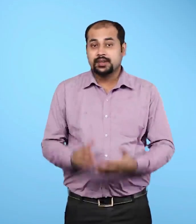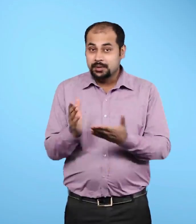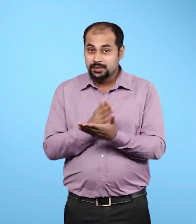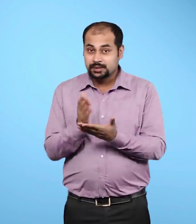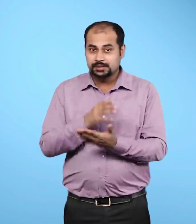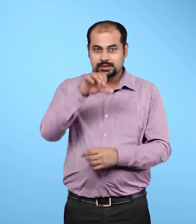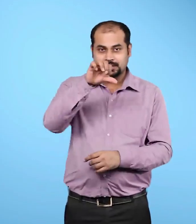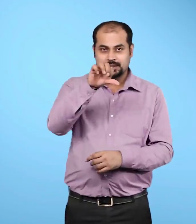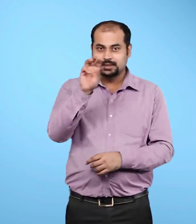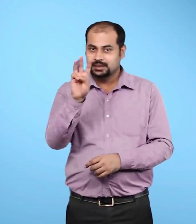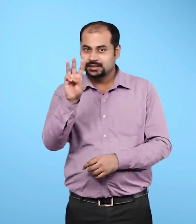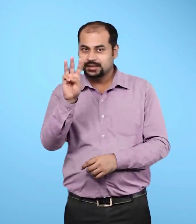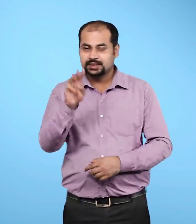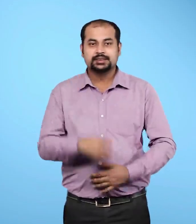Page 93.